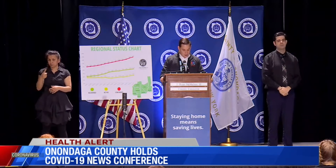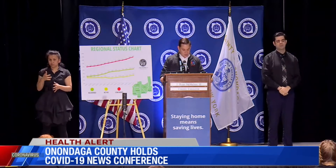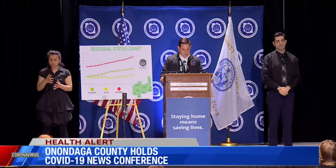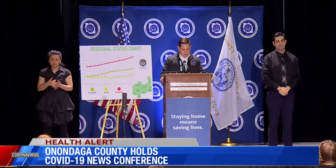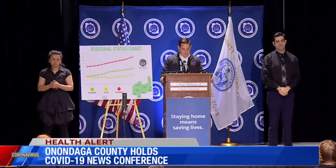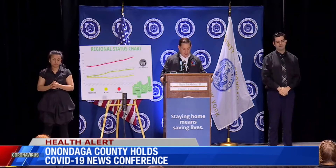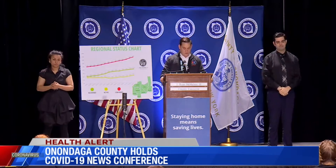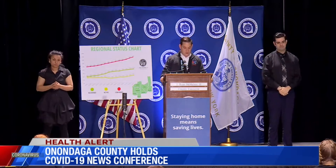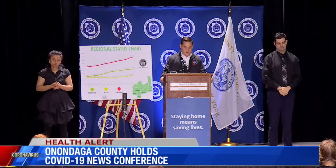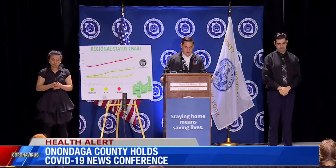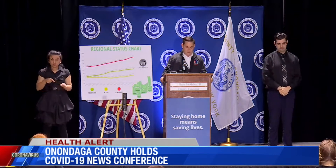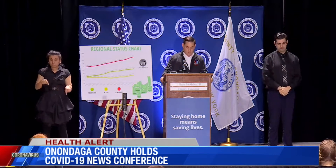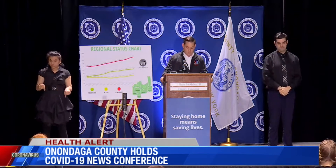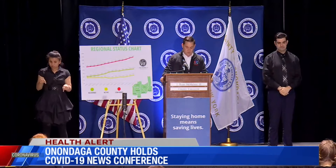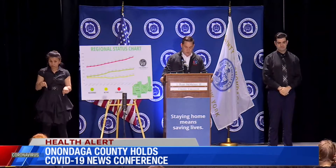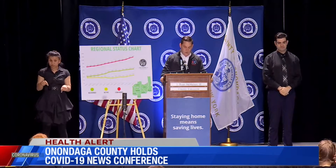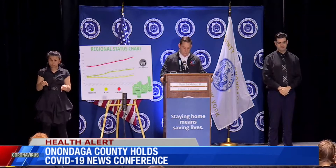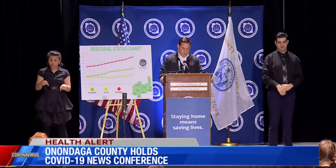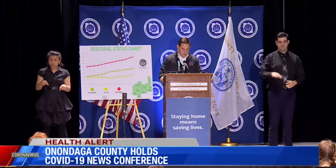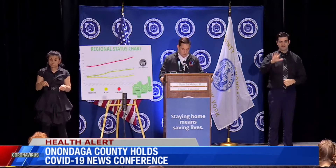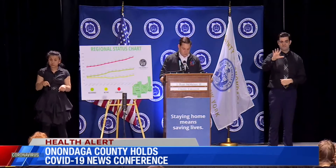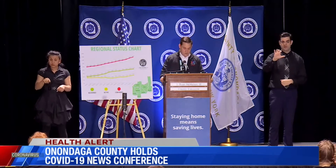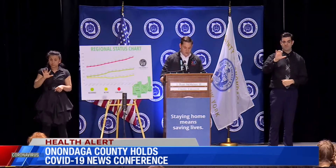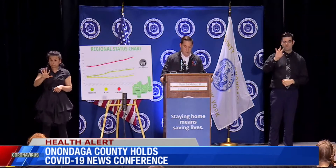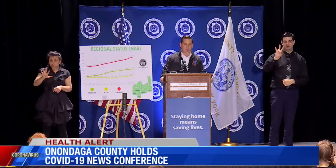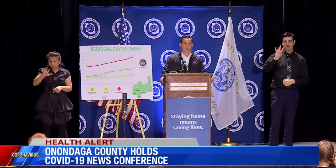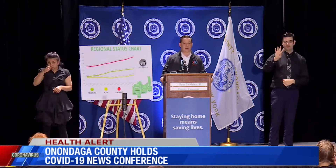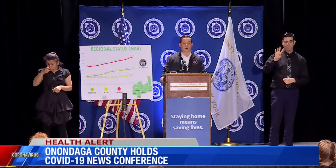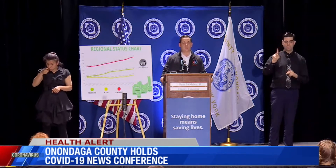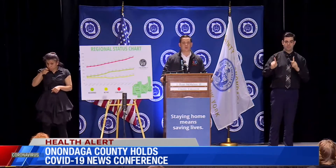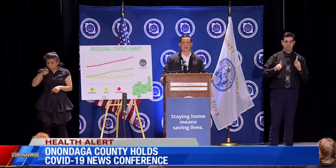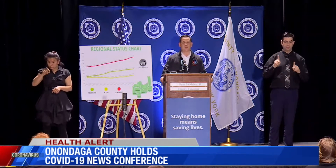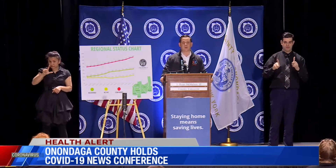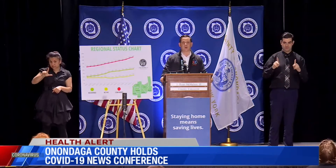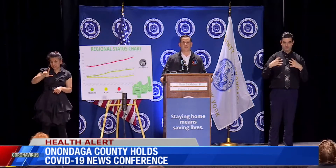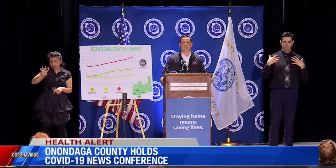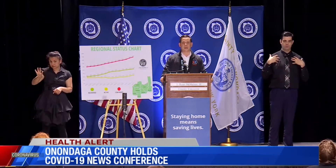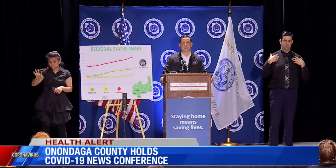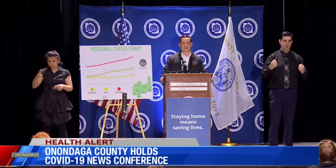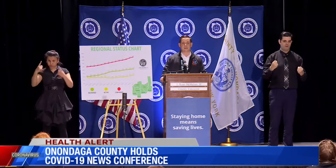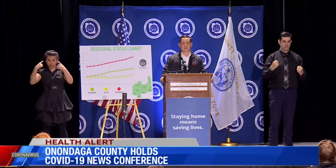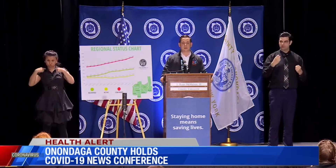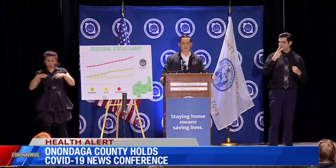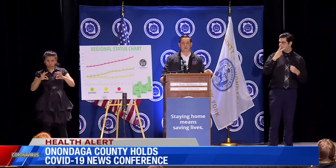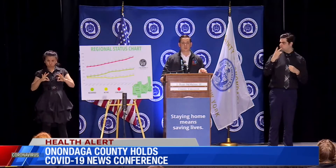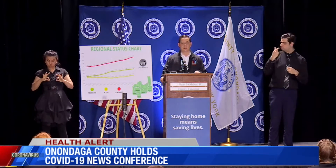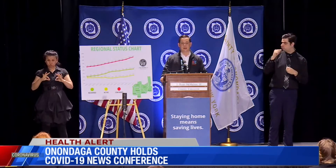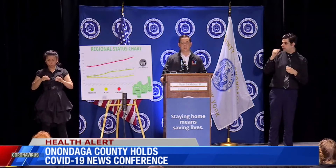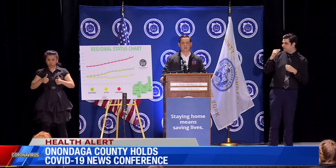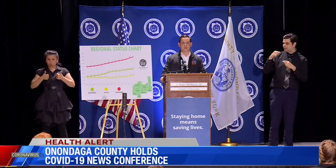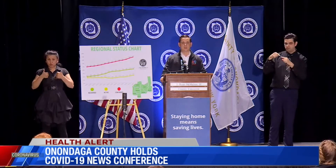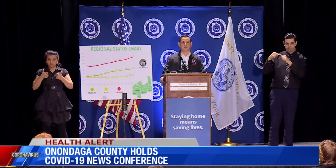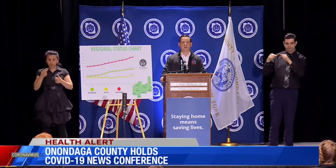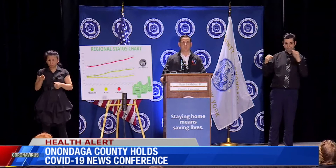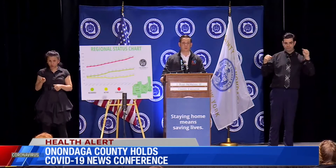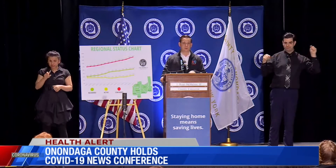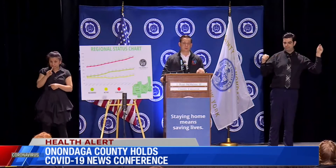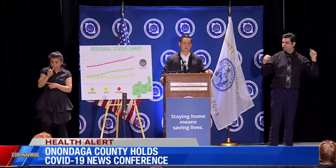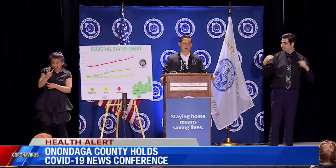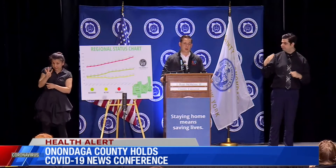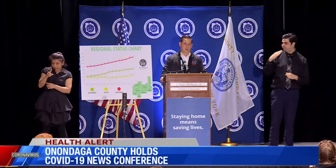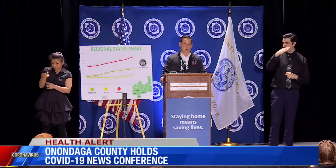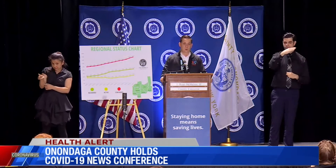Today, there are 574 people who have recovered. That's our green curve. That's up 13 cases, 13